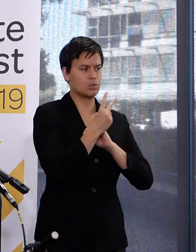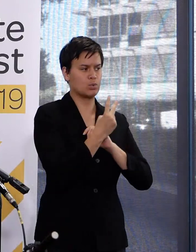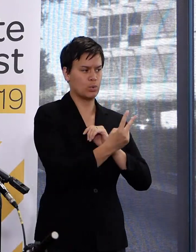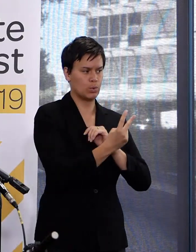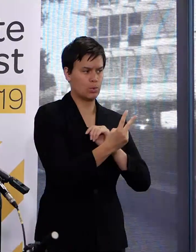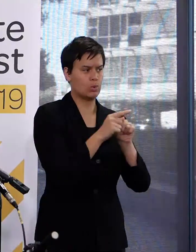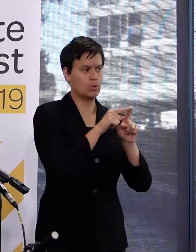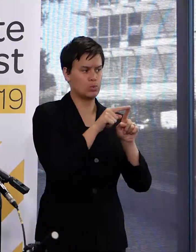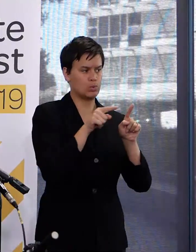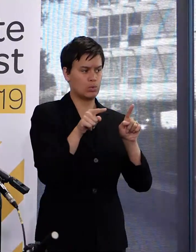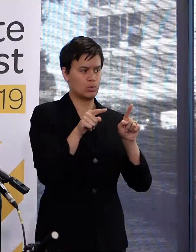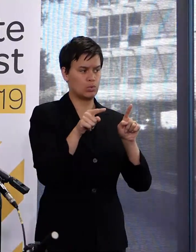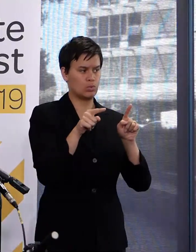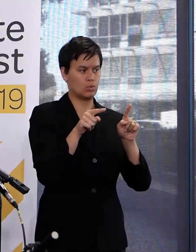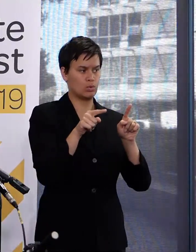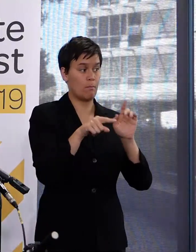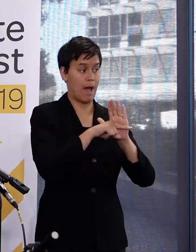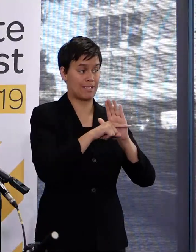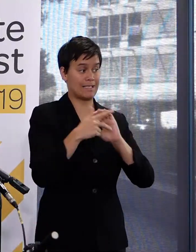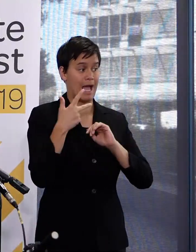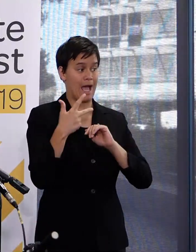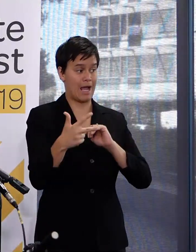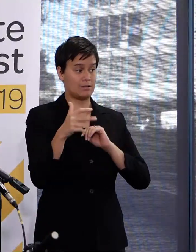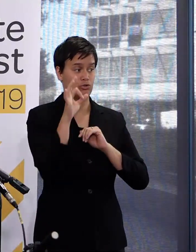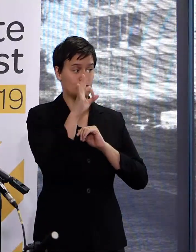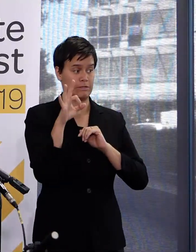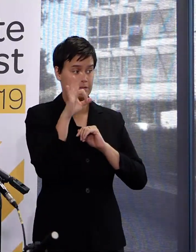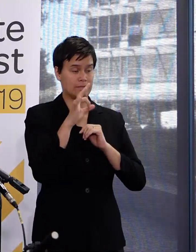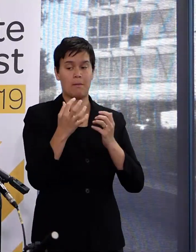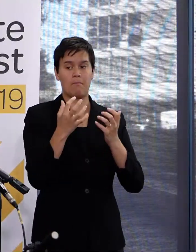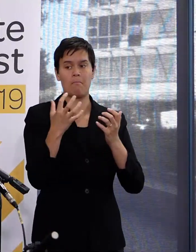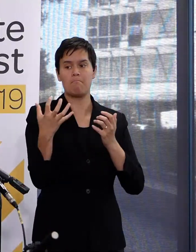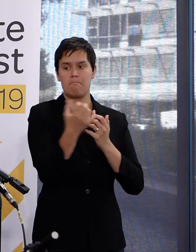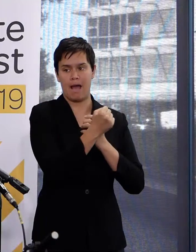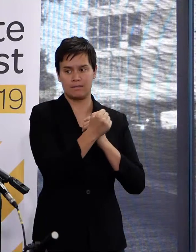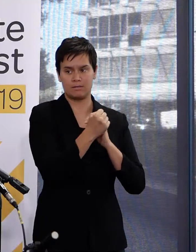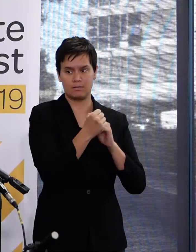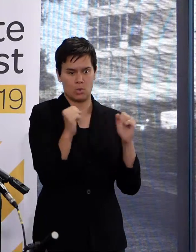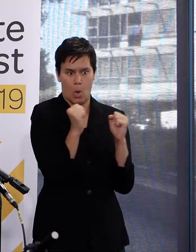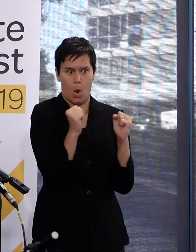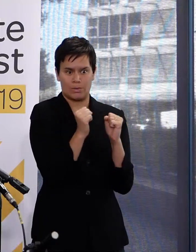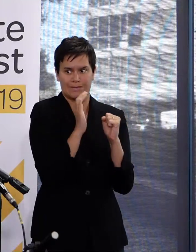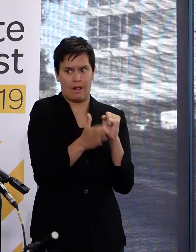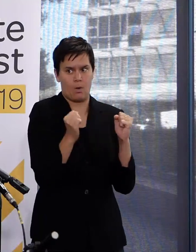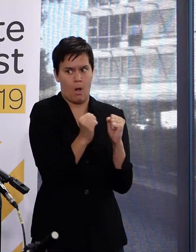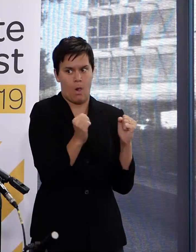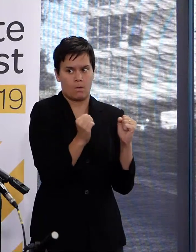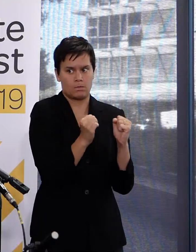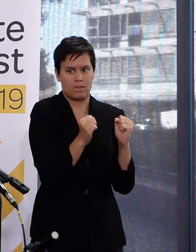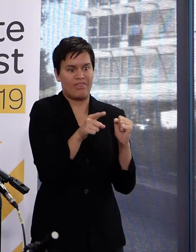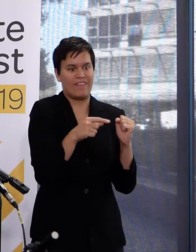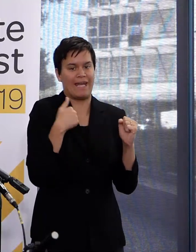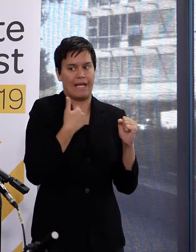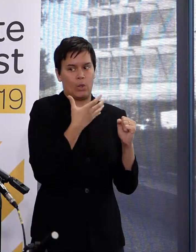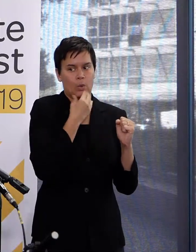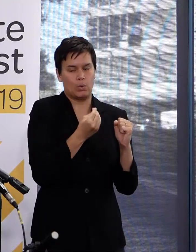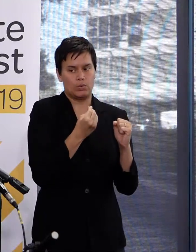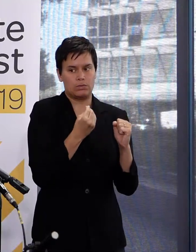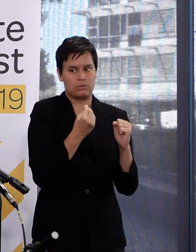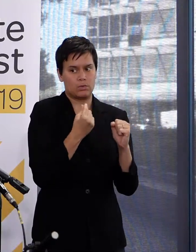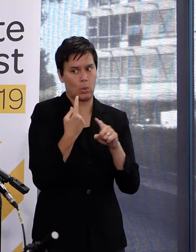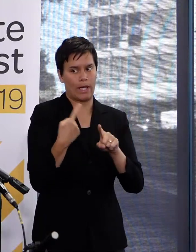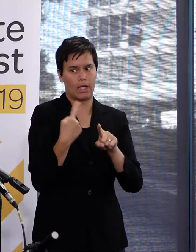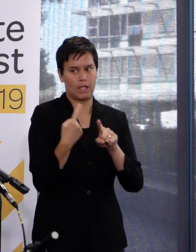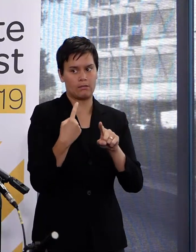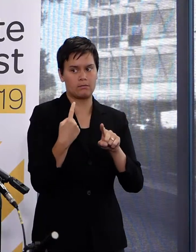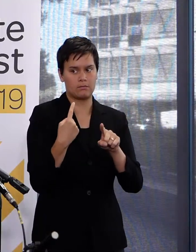after that. So, the coordination of appointments and getting people in to make sure we're using the vaccine and none's going to waste is a really big effort. That